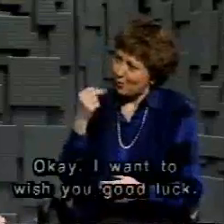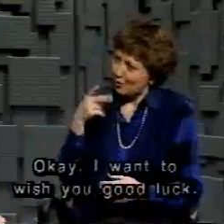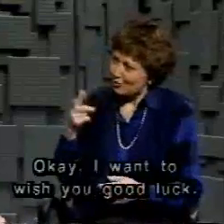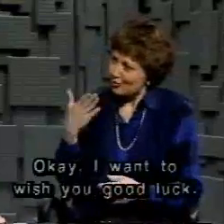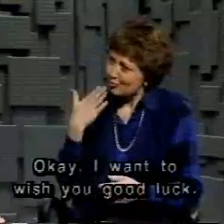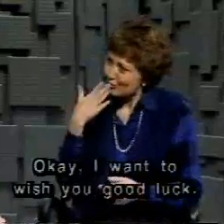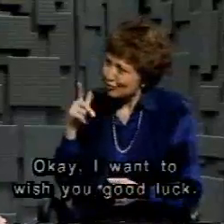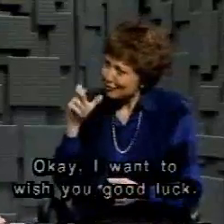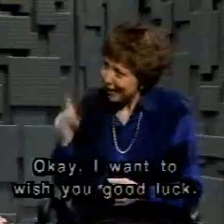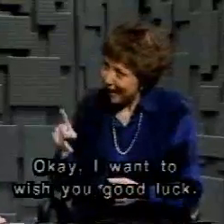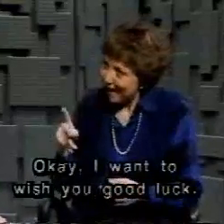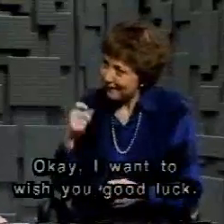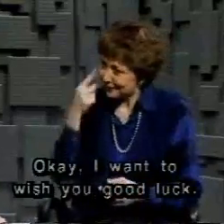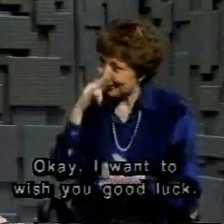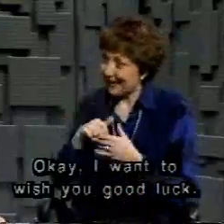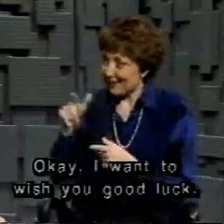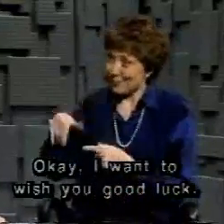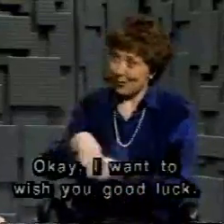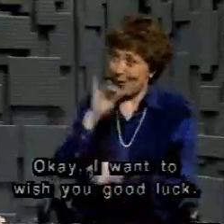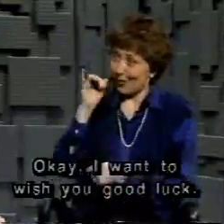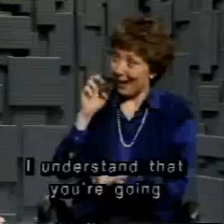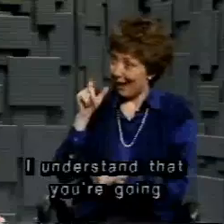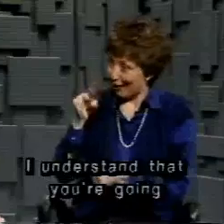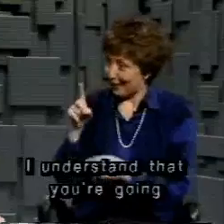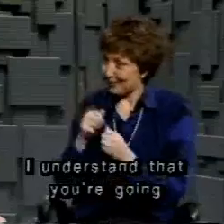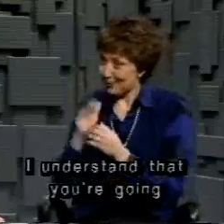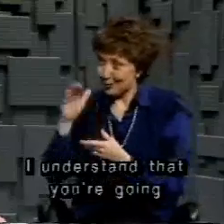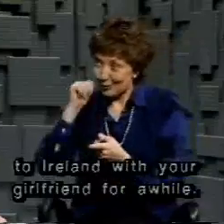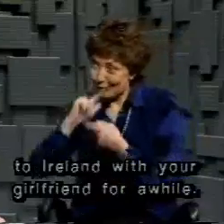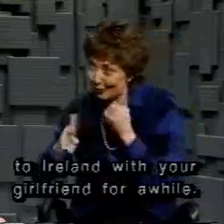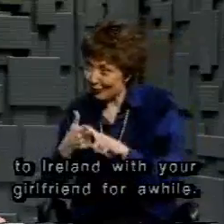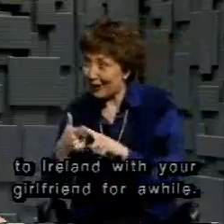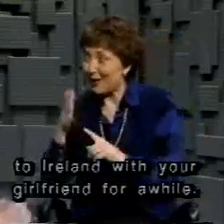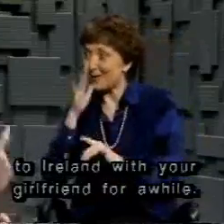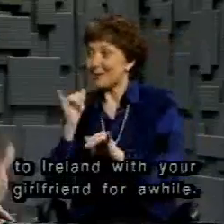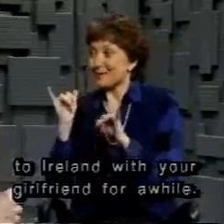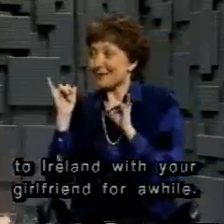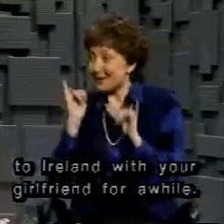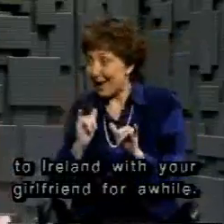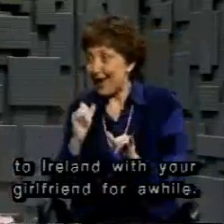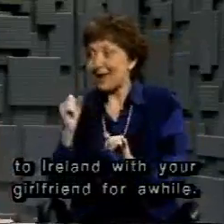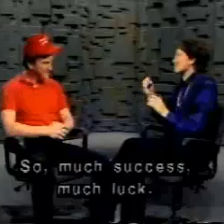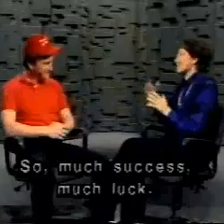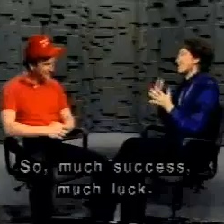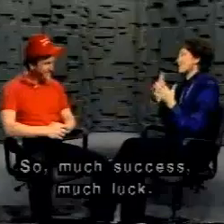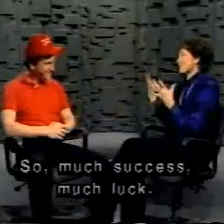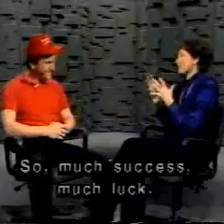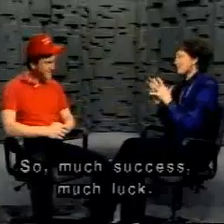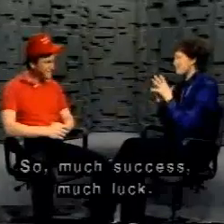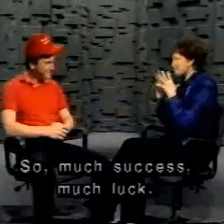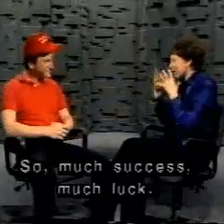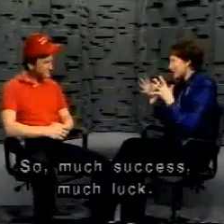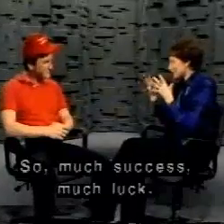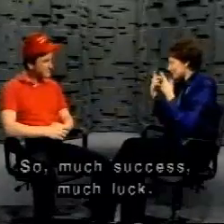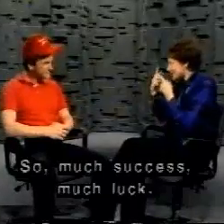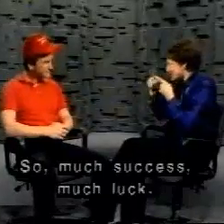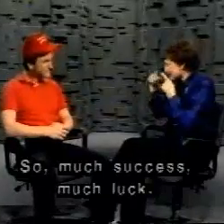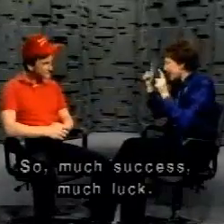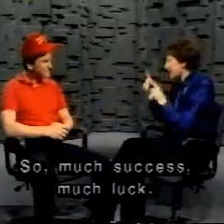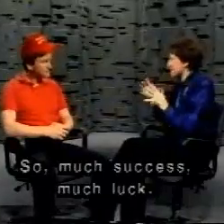Okay, I want to wish you good luck. I understand that you're going to Ireland with your girlfriend for a while. So, much success, much